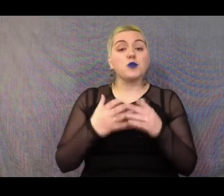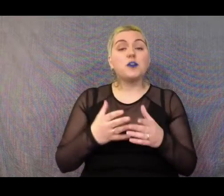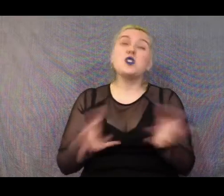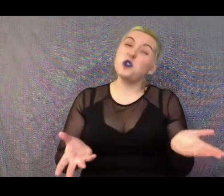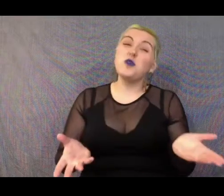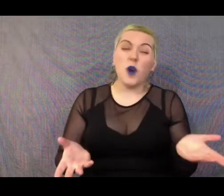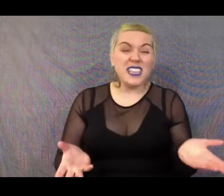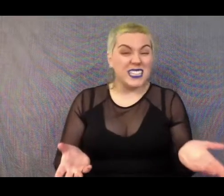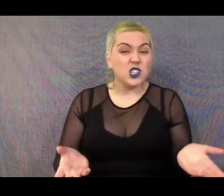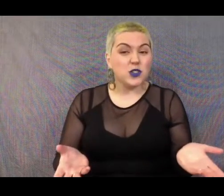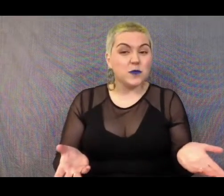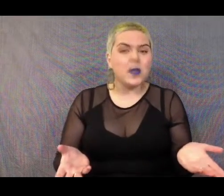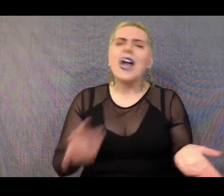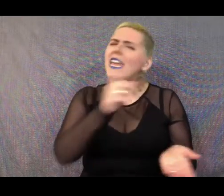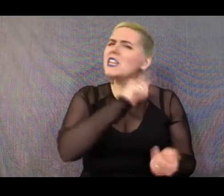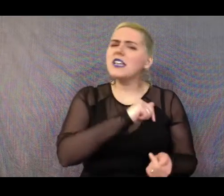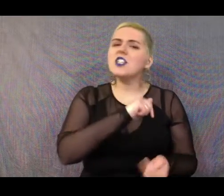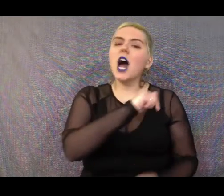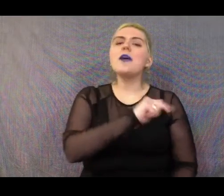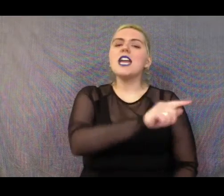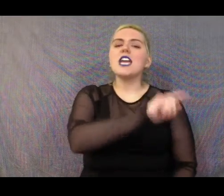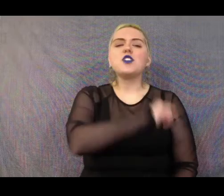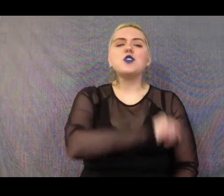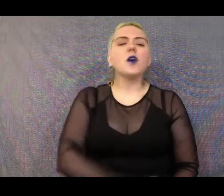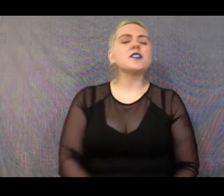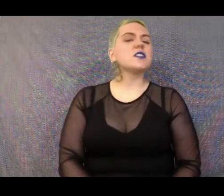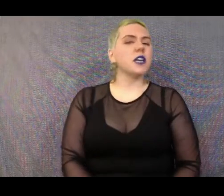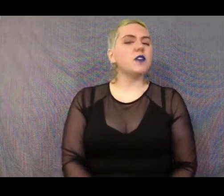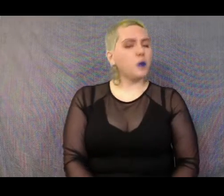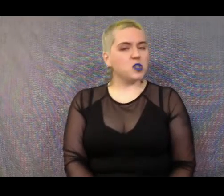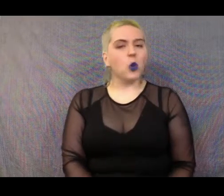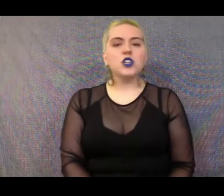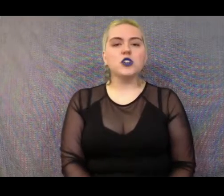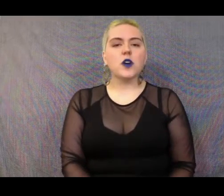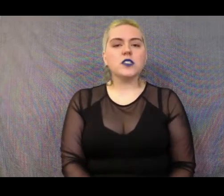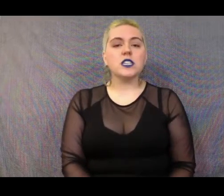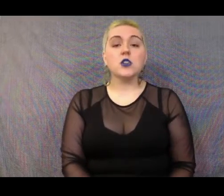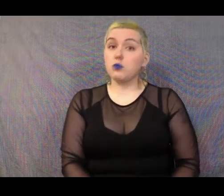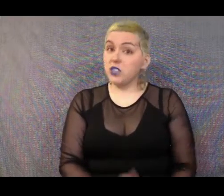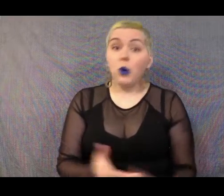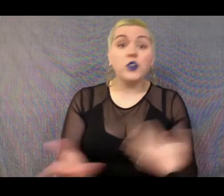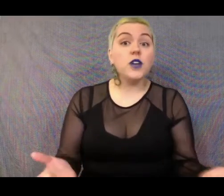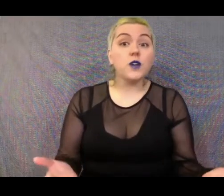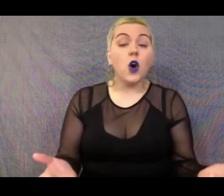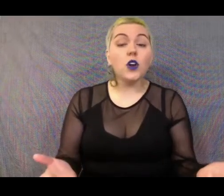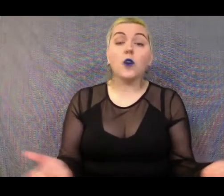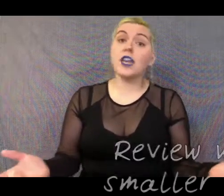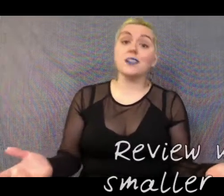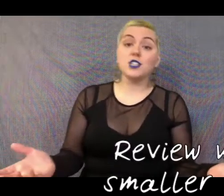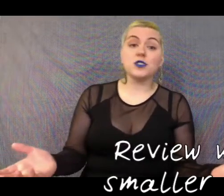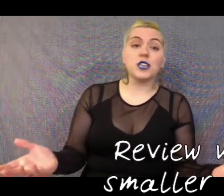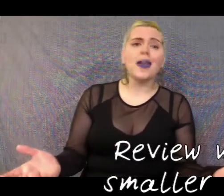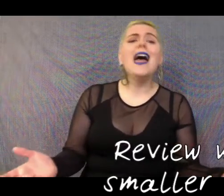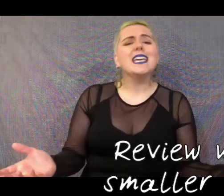double-blind review to avoid these issues. In the meantime, if you notice a study from a smaller university or someone you've never heard of